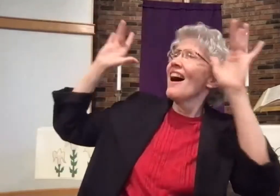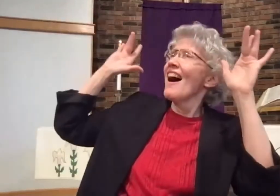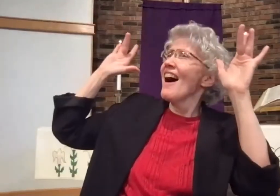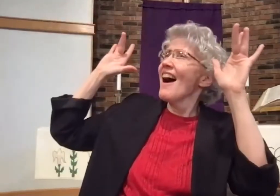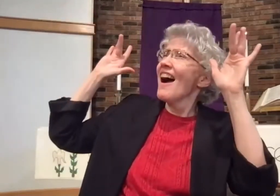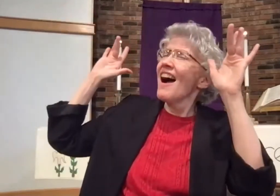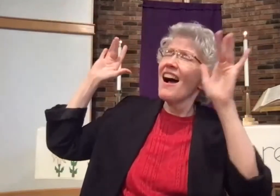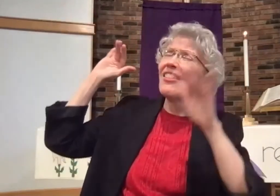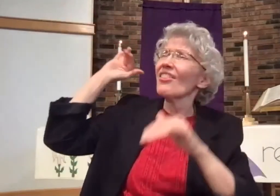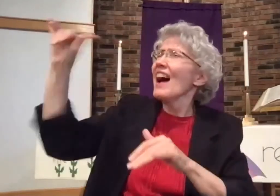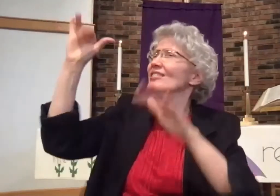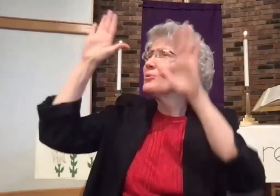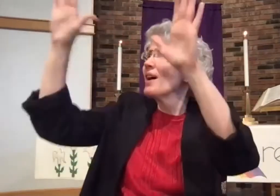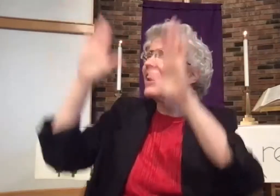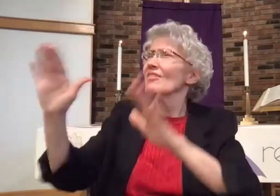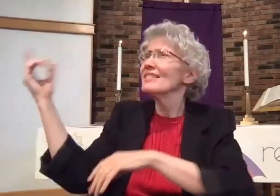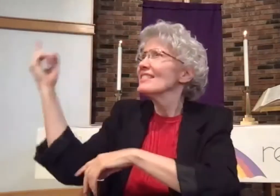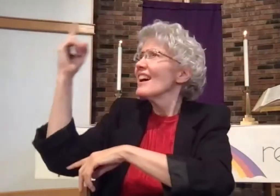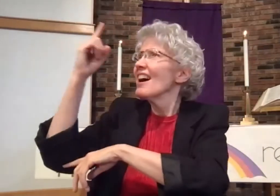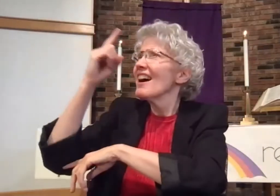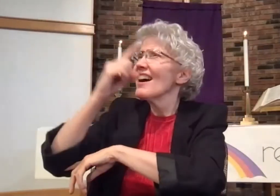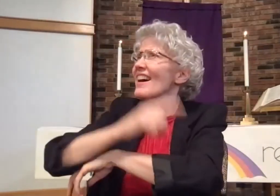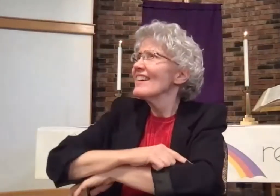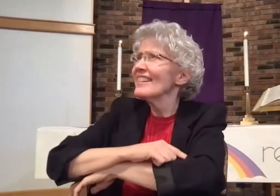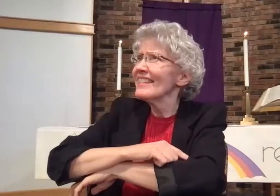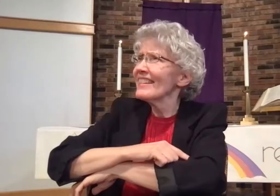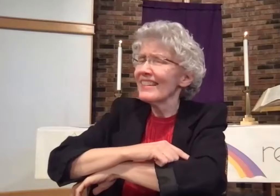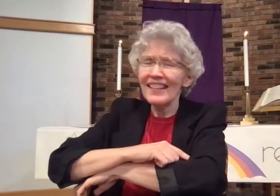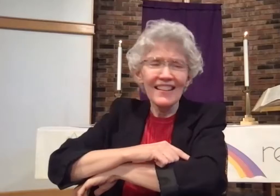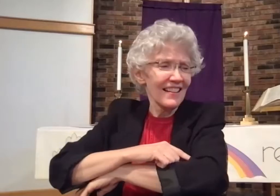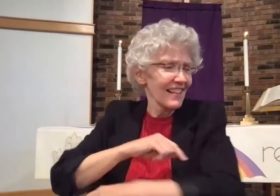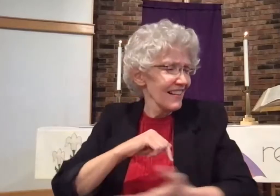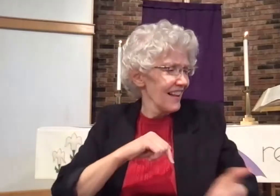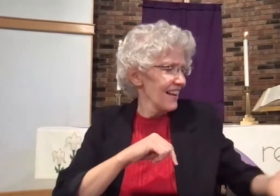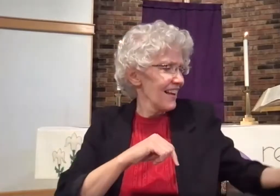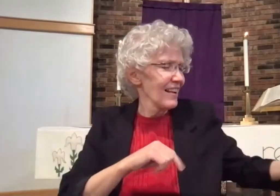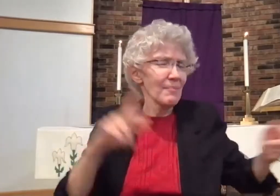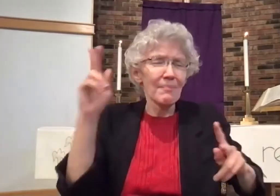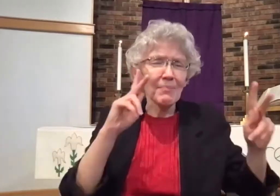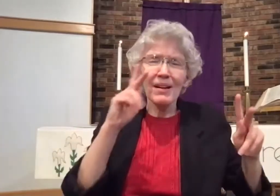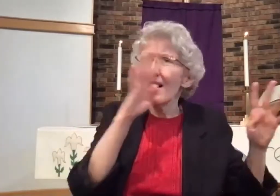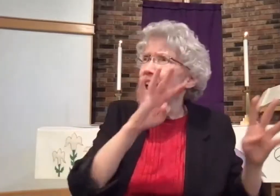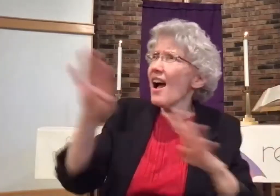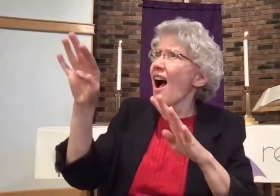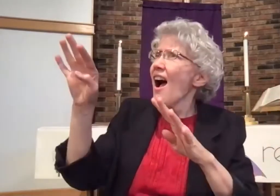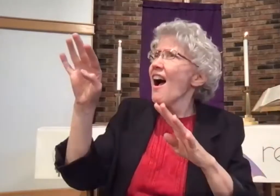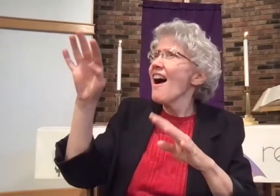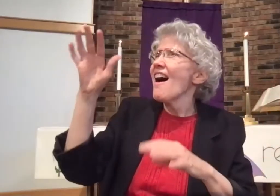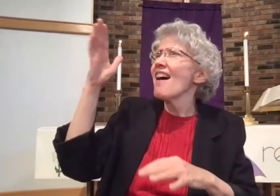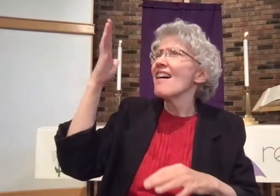Then the Lord will save everyone who asks for his help.